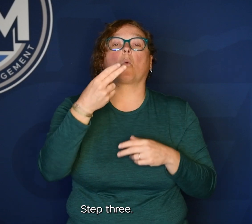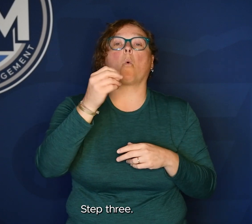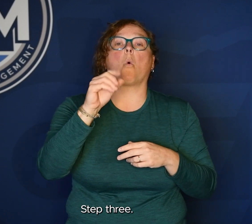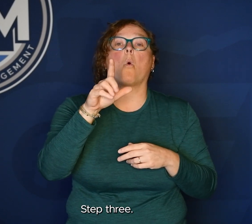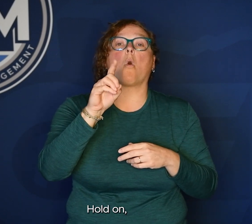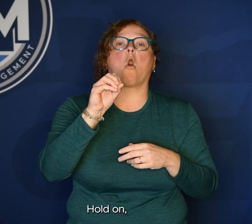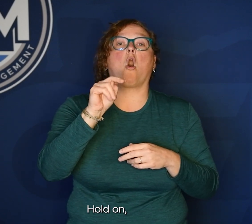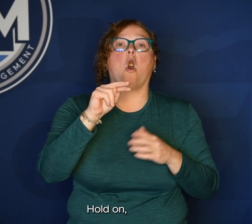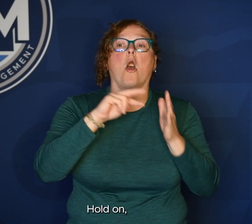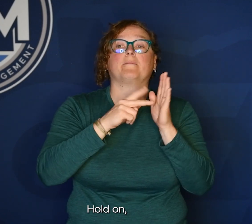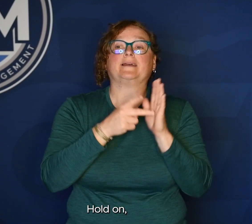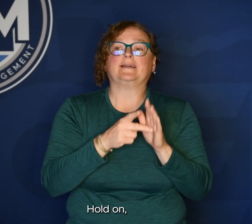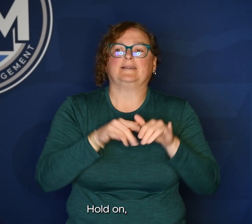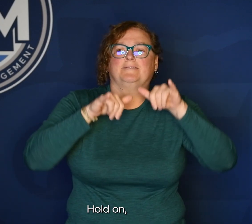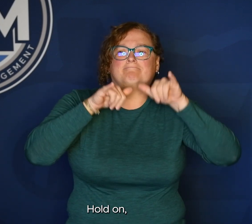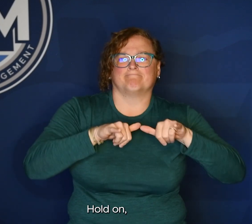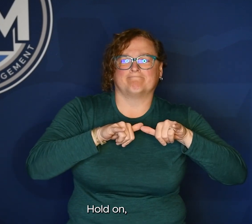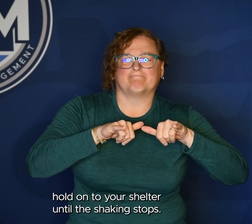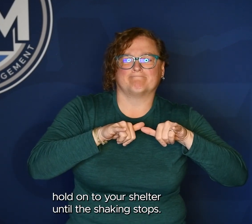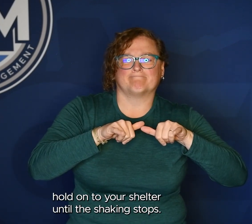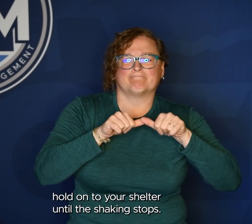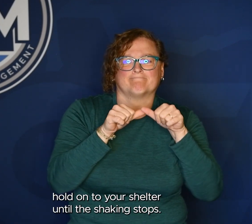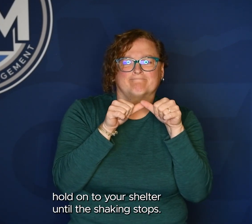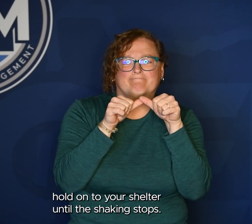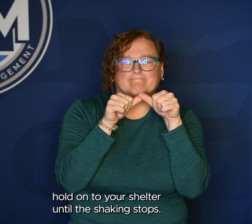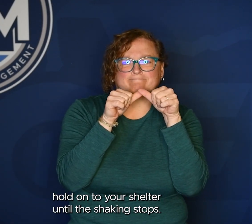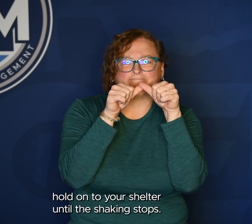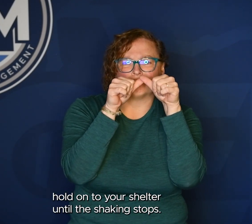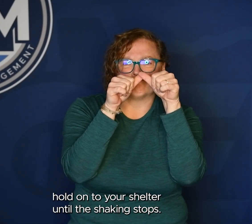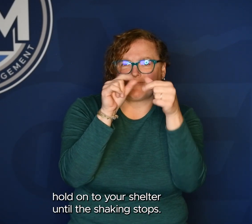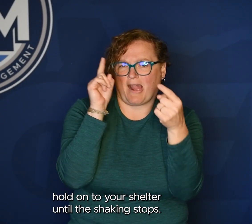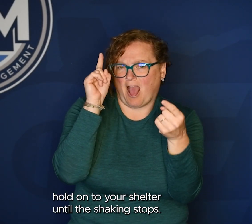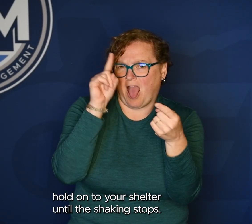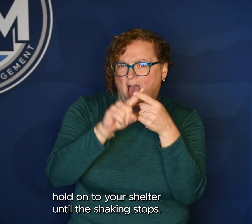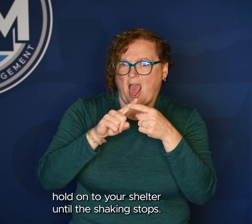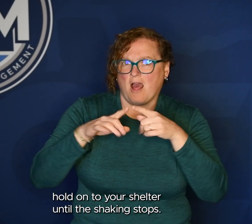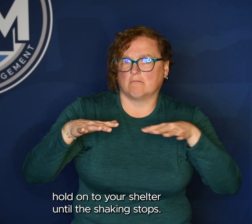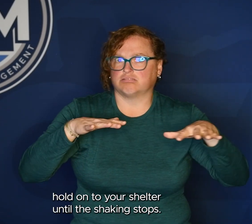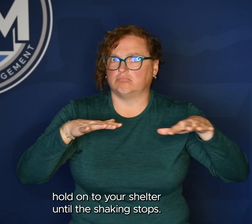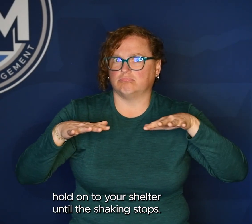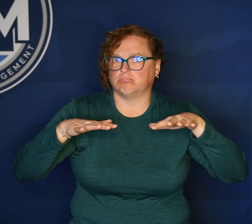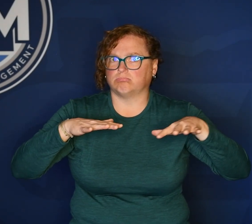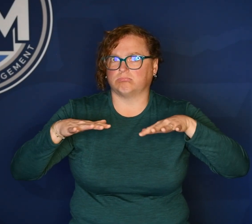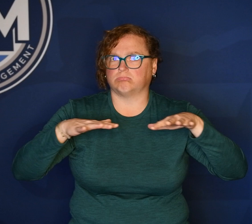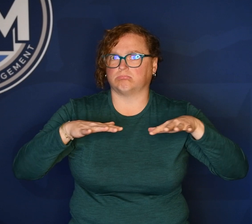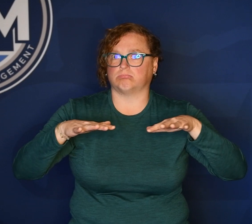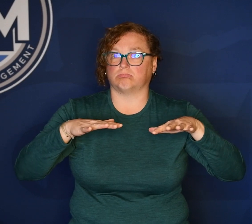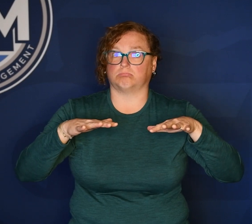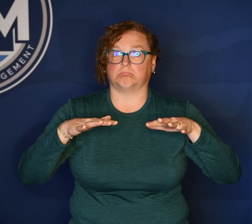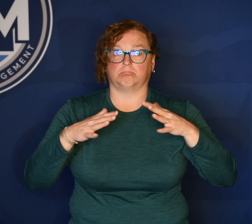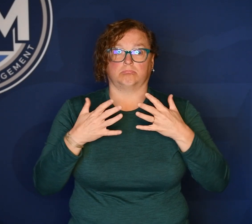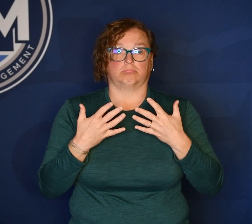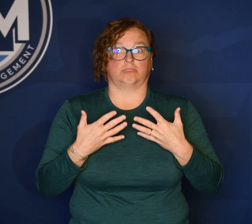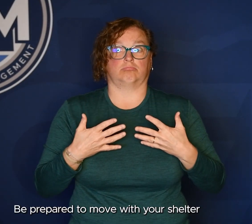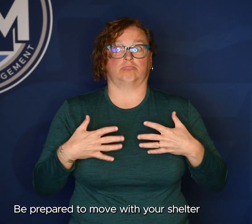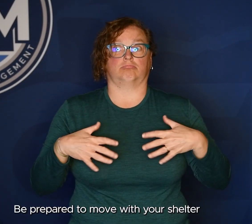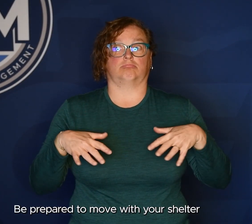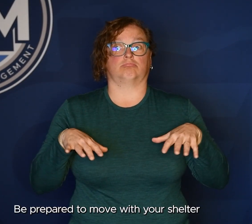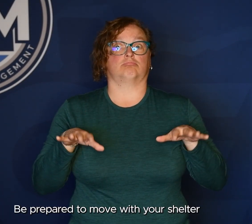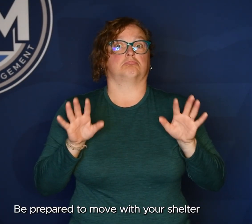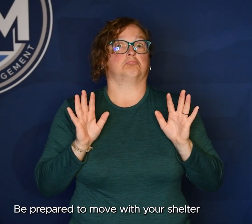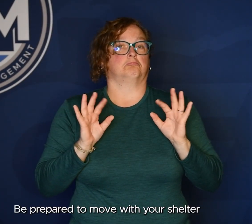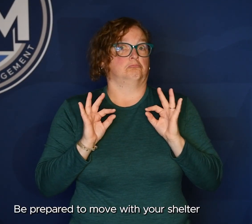Step 3. Hold on. Hold on to your shelter until the shaking stops.